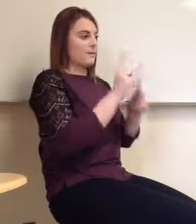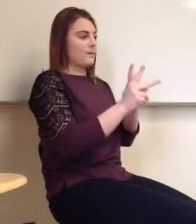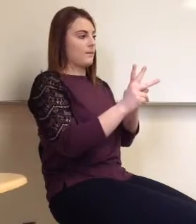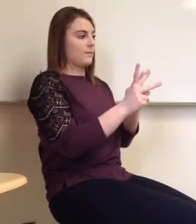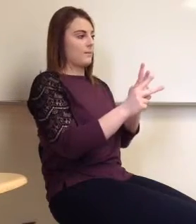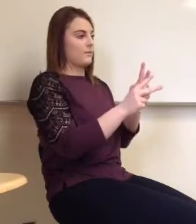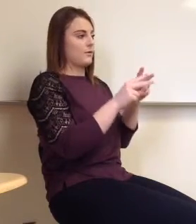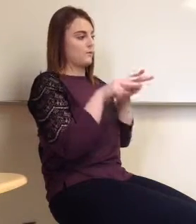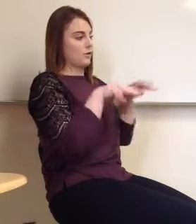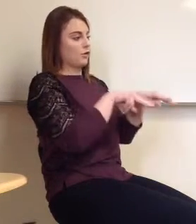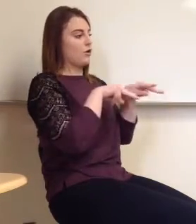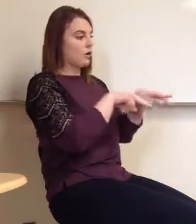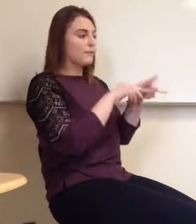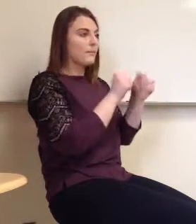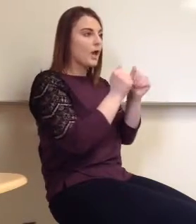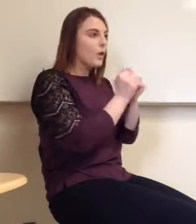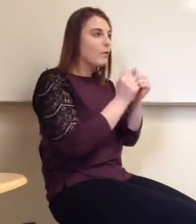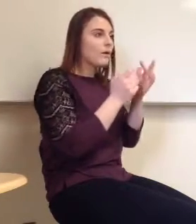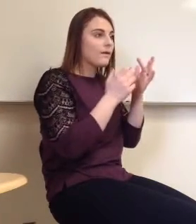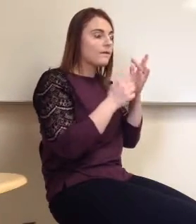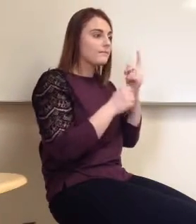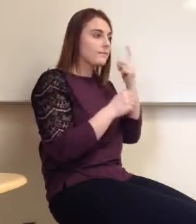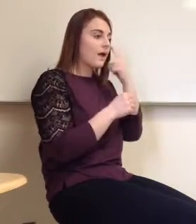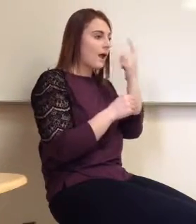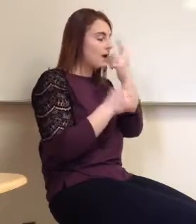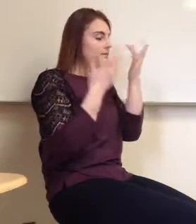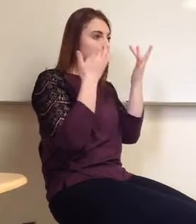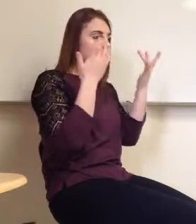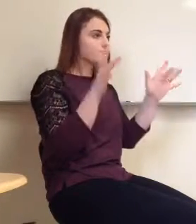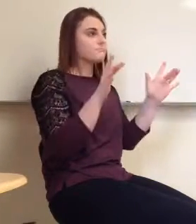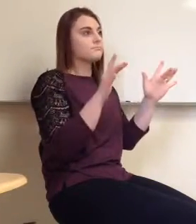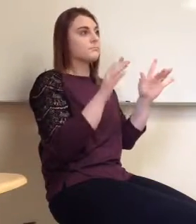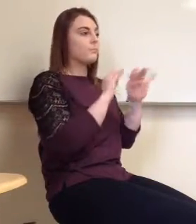wonder. They are trying to save their lives.